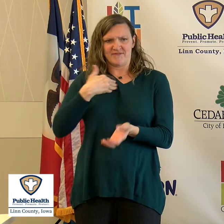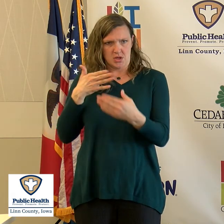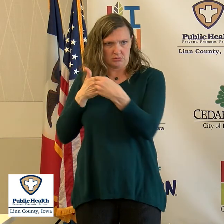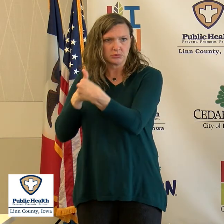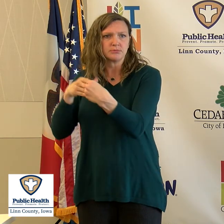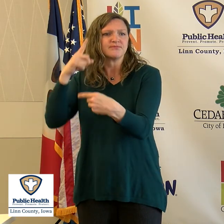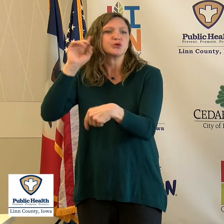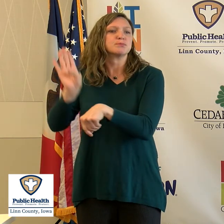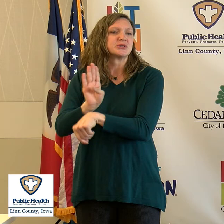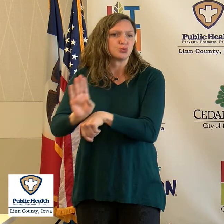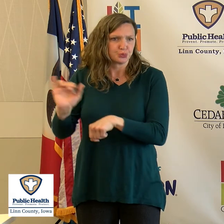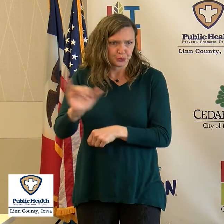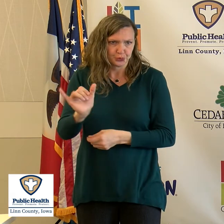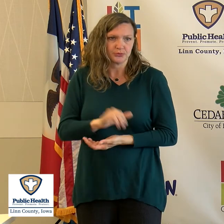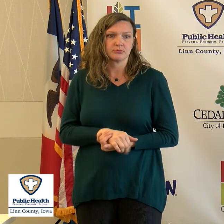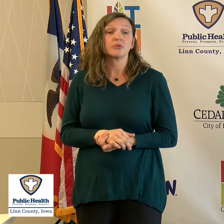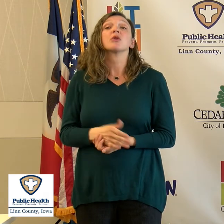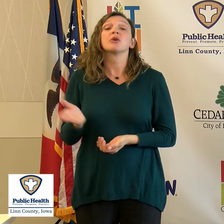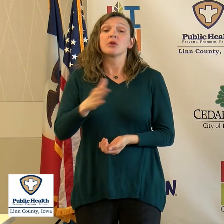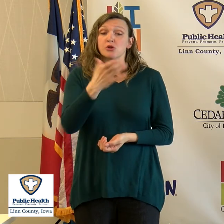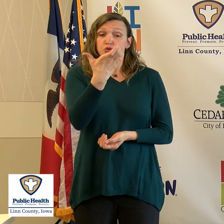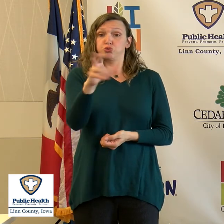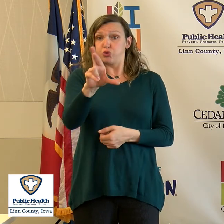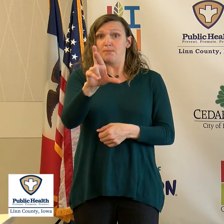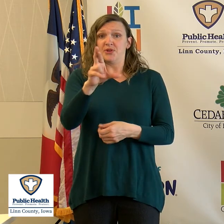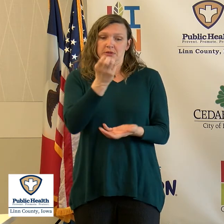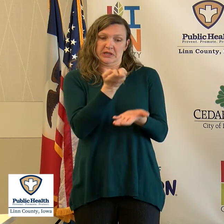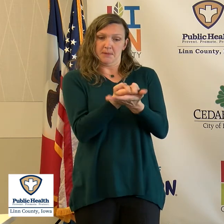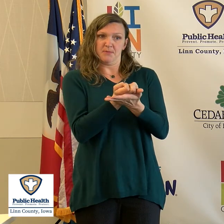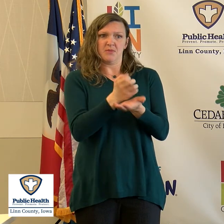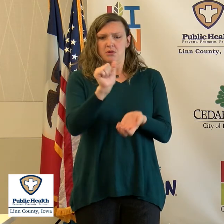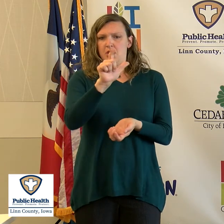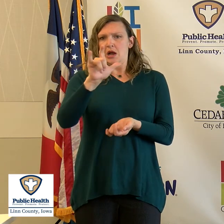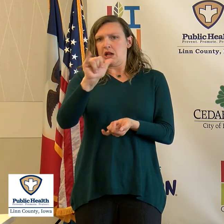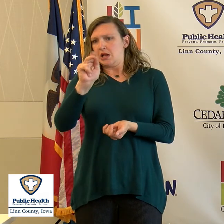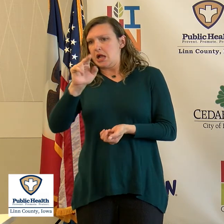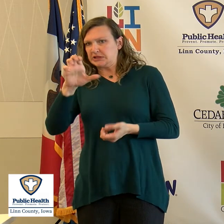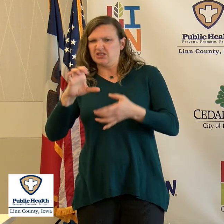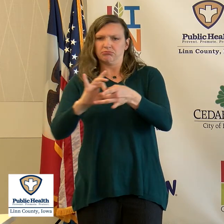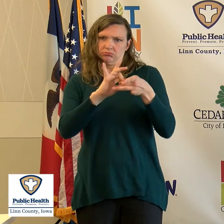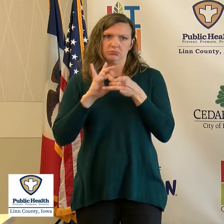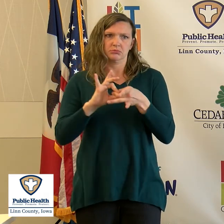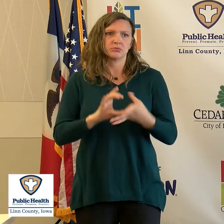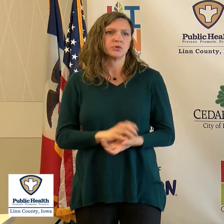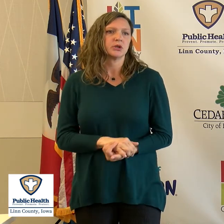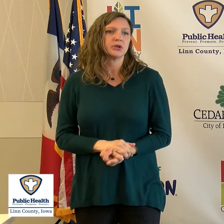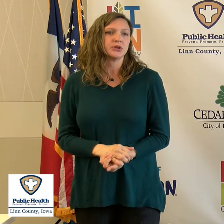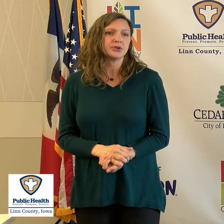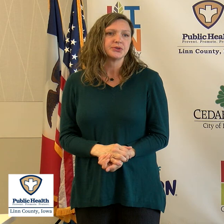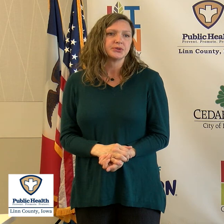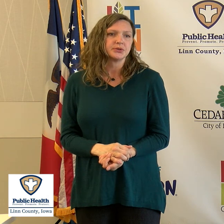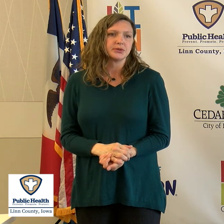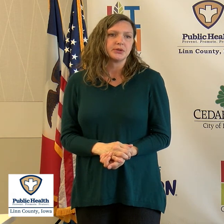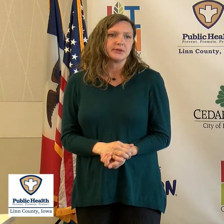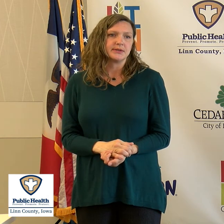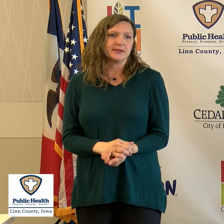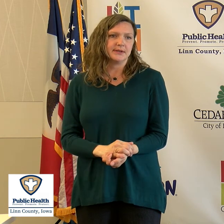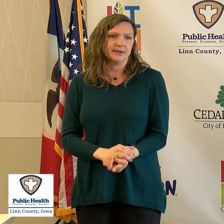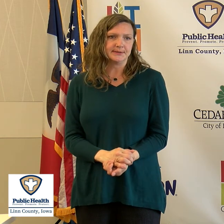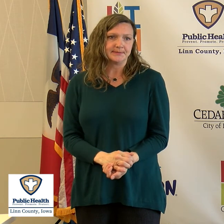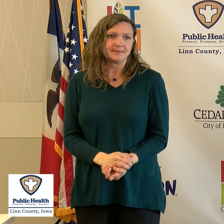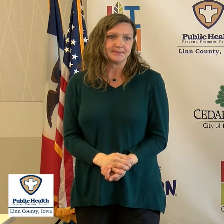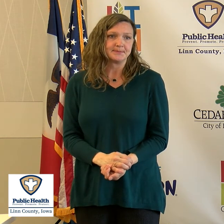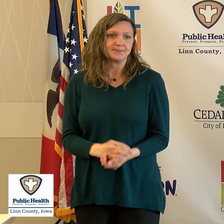Economic Development Corporation webpage, in addition to other local business partners. We would like to take a